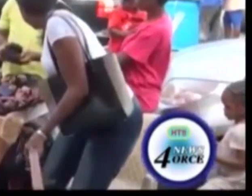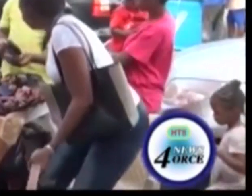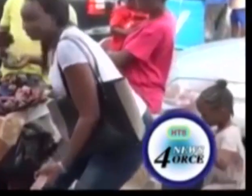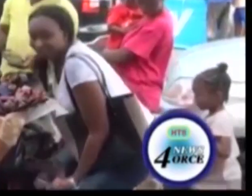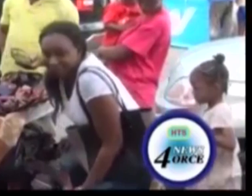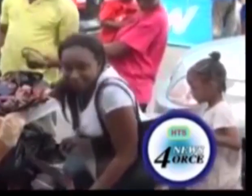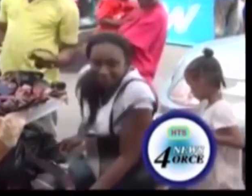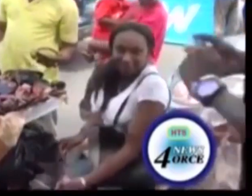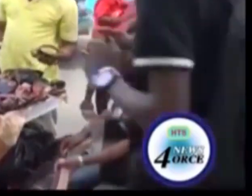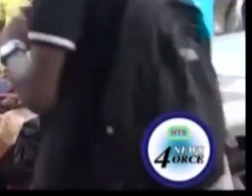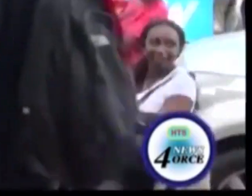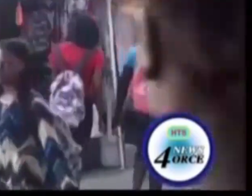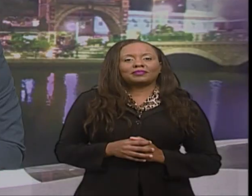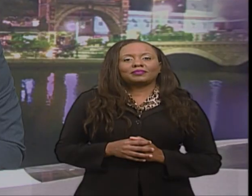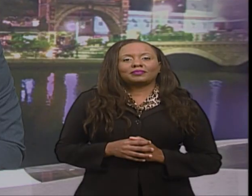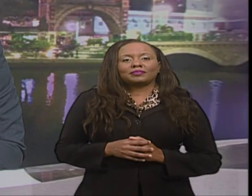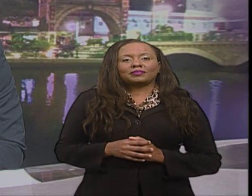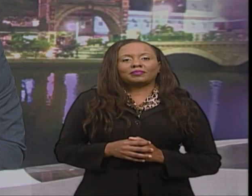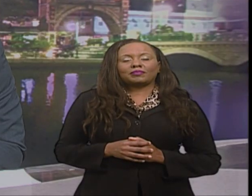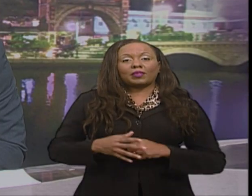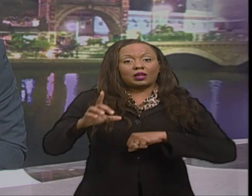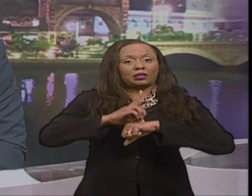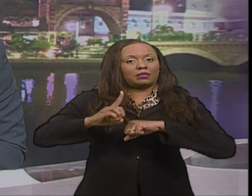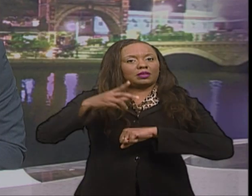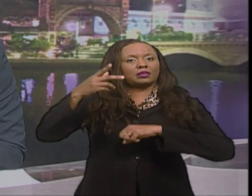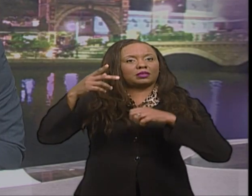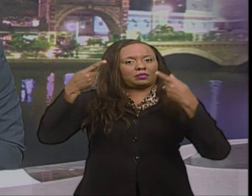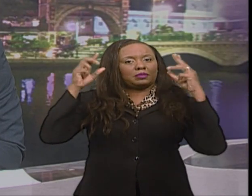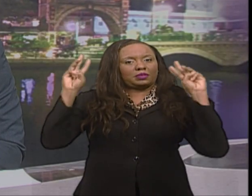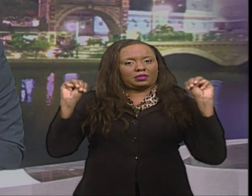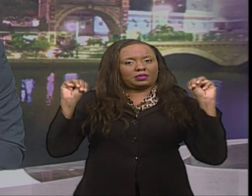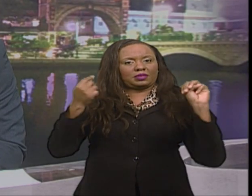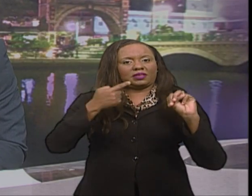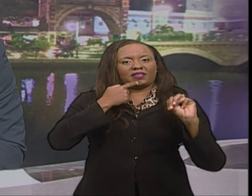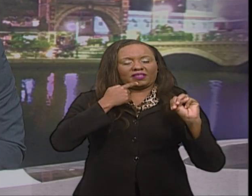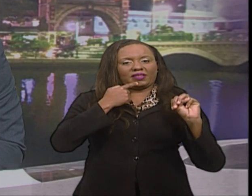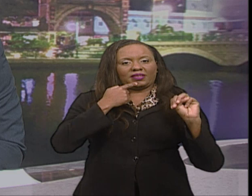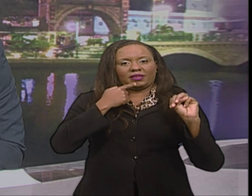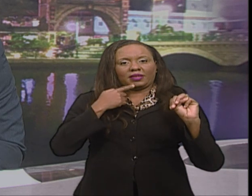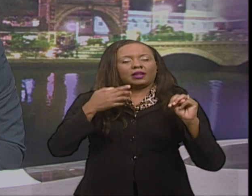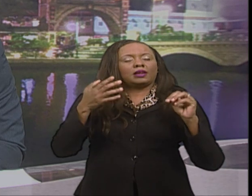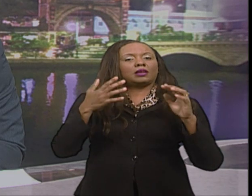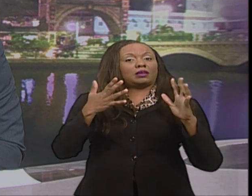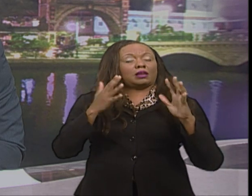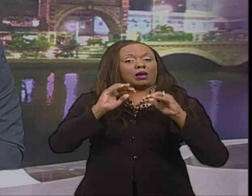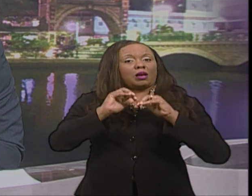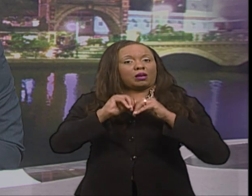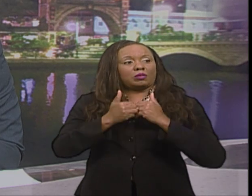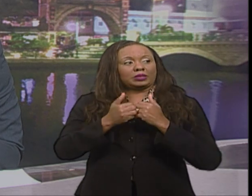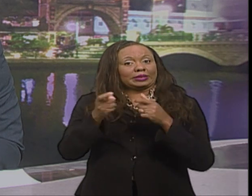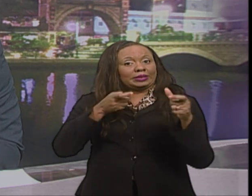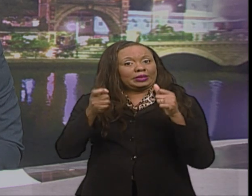administration and a buoyant global economy. Dominica's Prime Minister Roosevelt Skerrit says a collaborative approach is needed